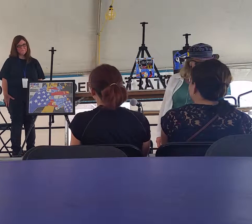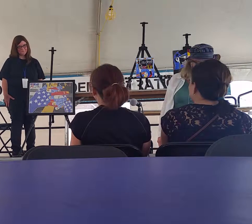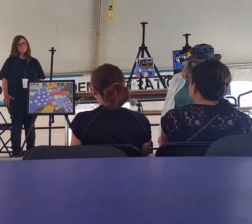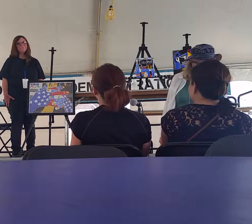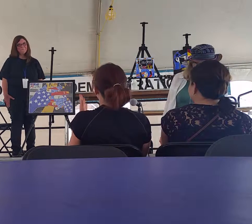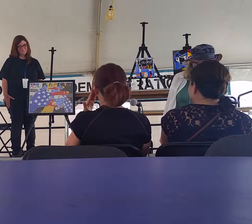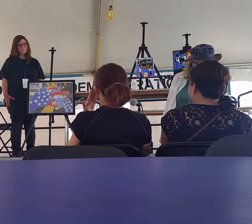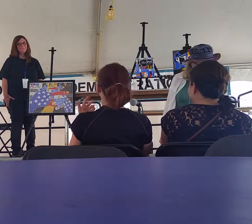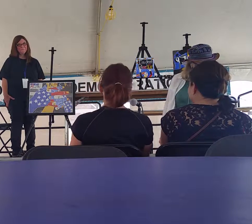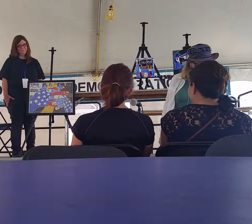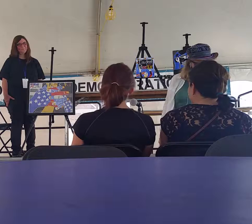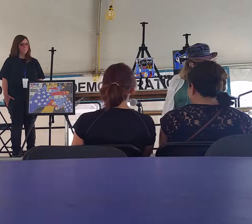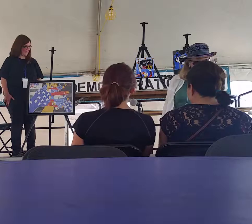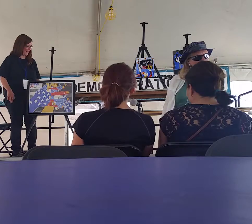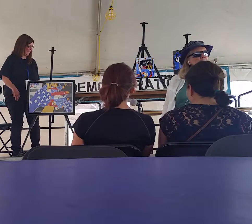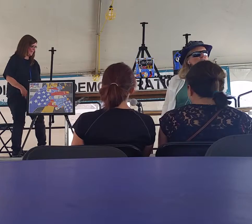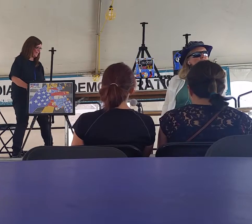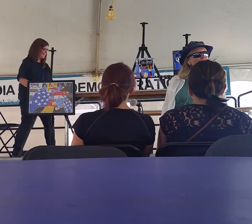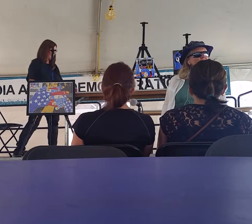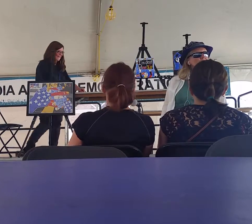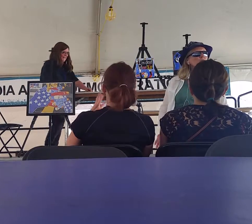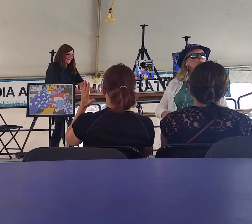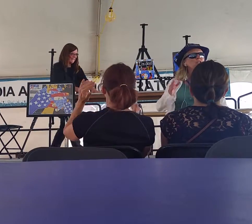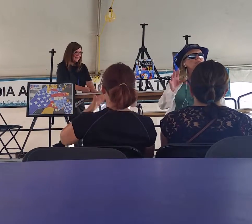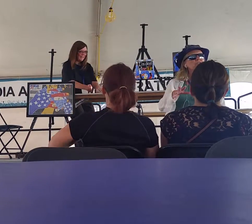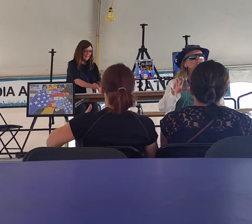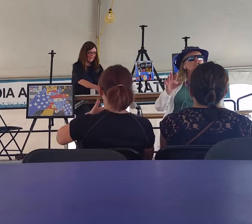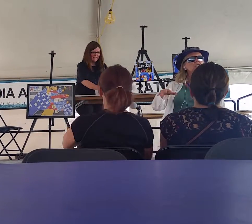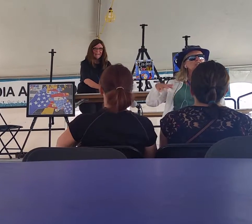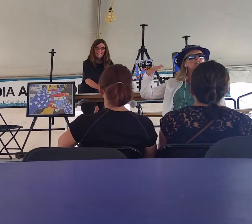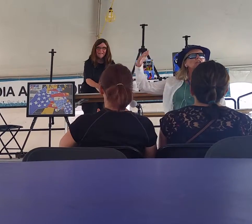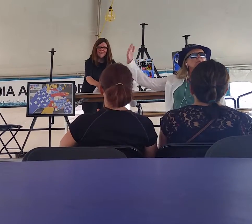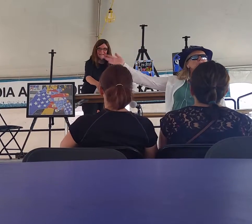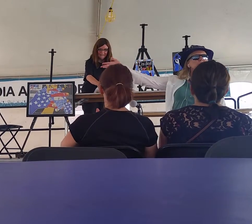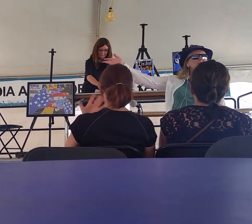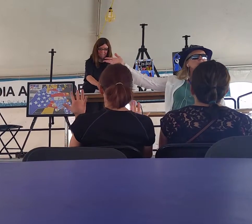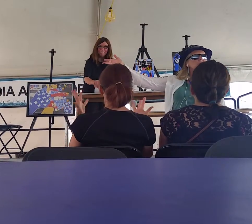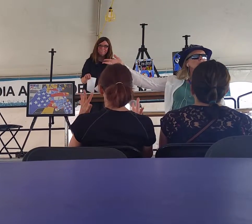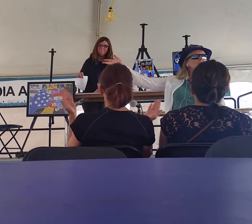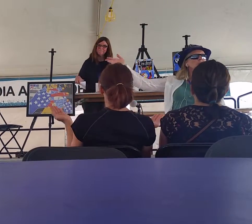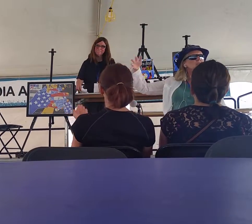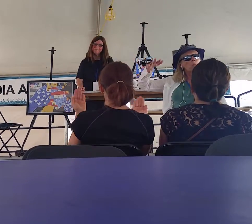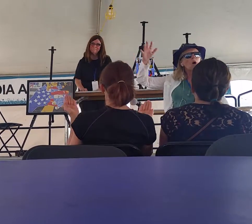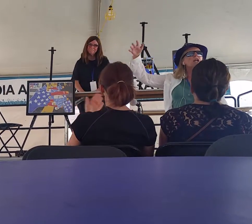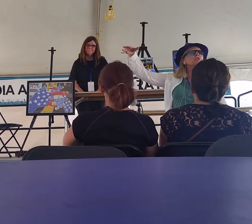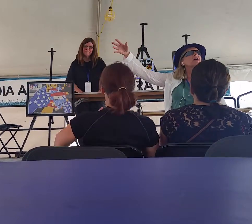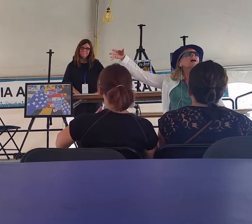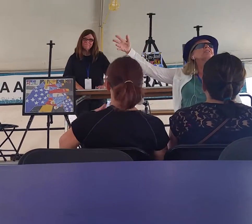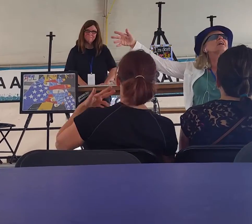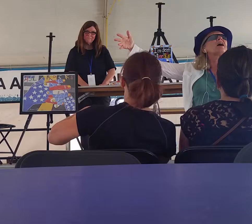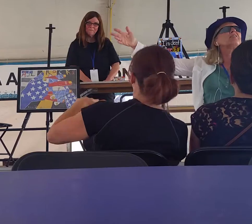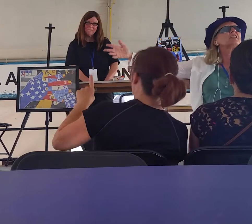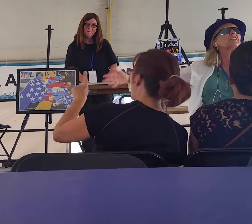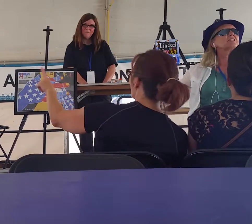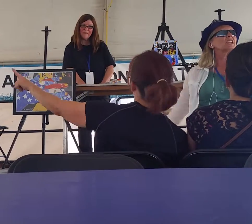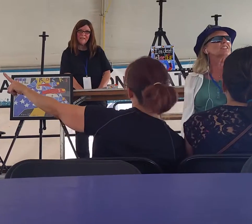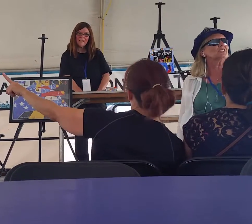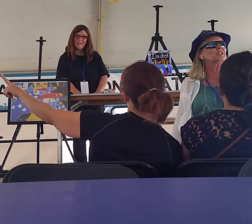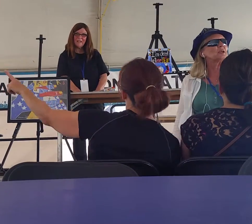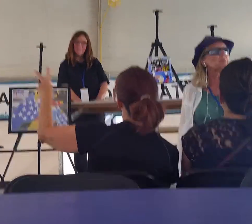explaining. And we hope you enjoy it. When you're finished here, please wander on down there and take a look at